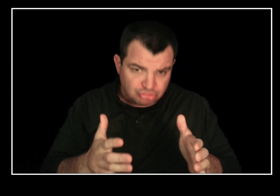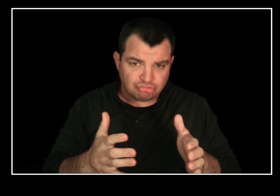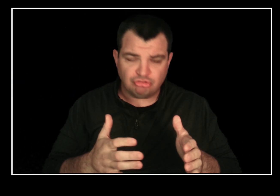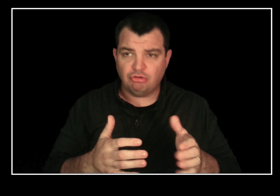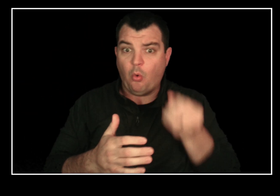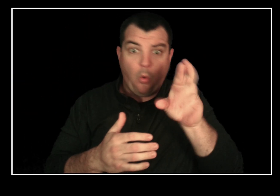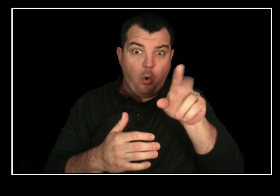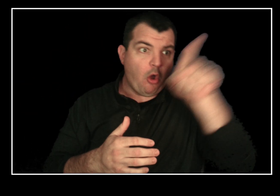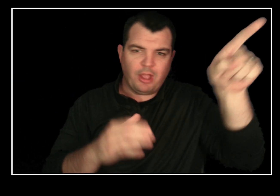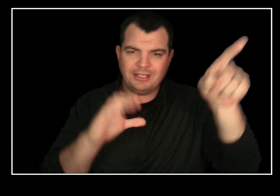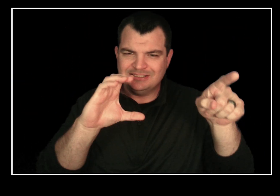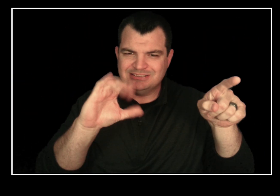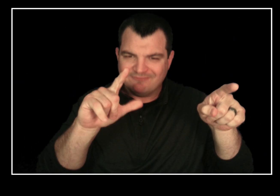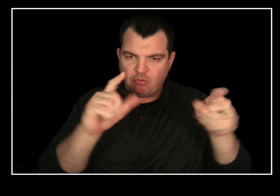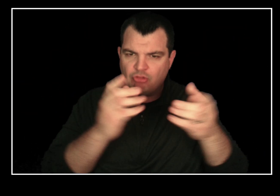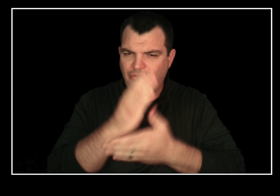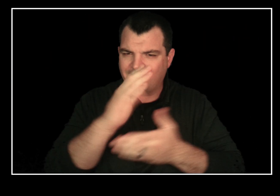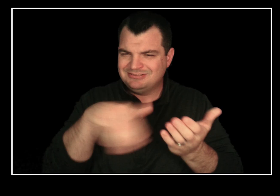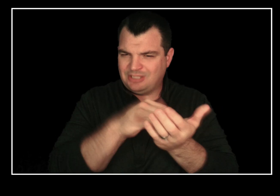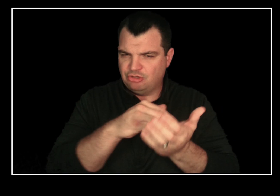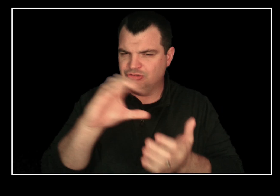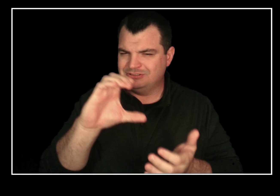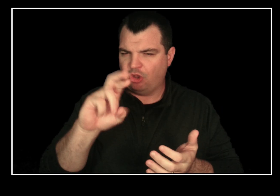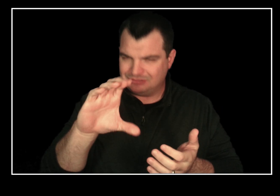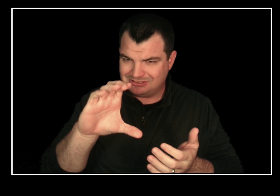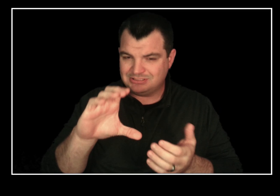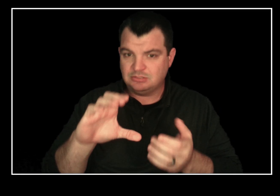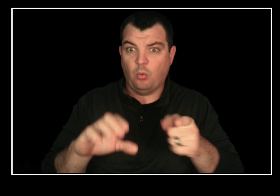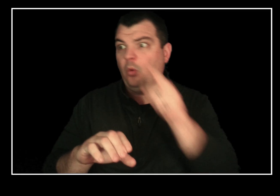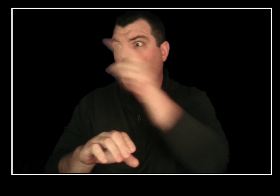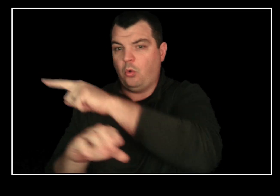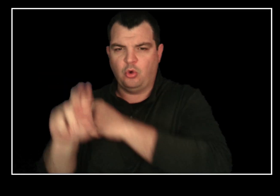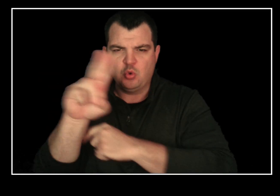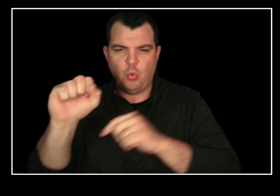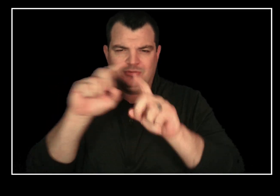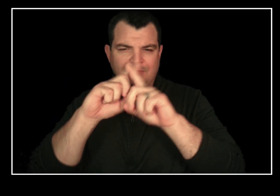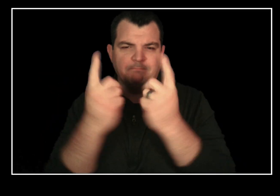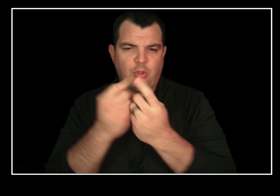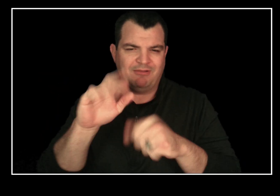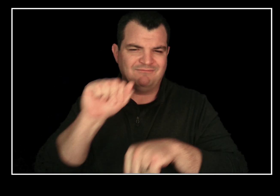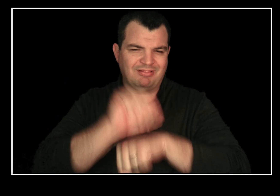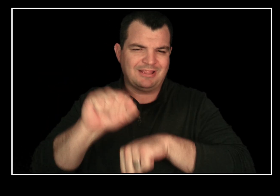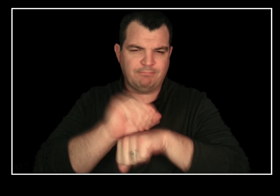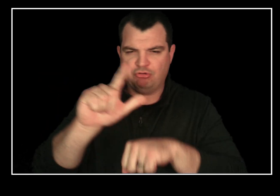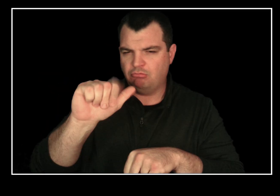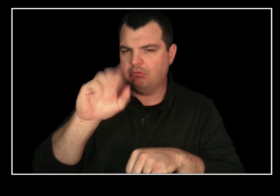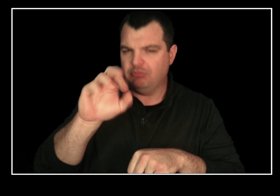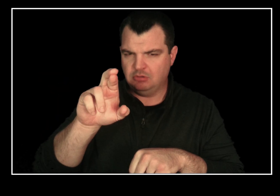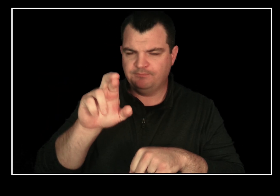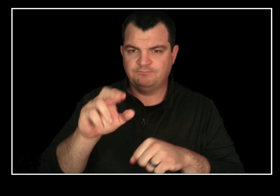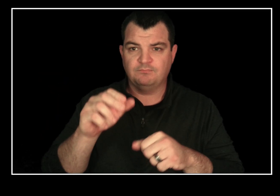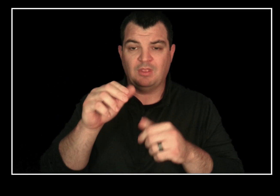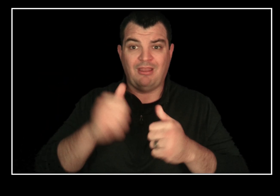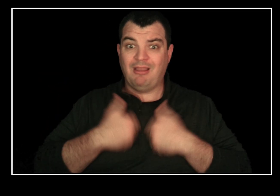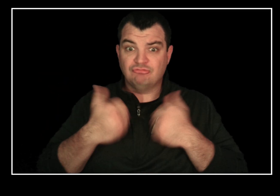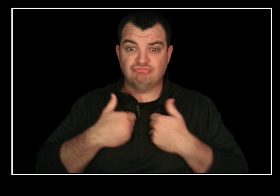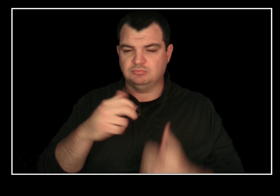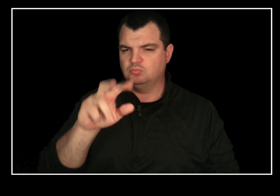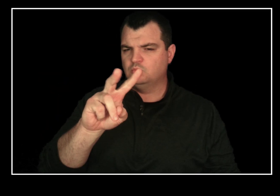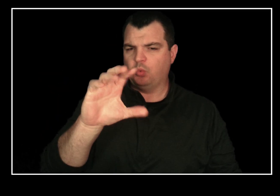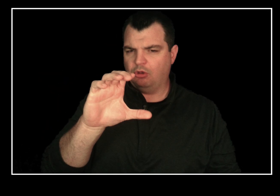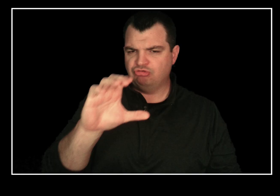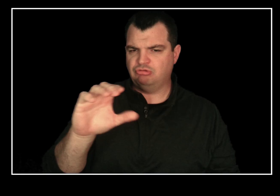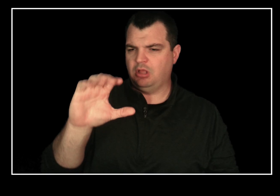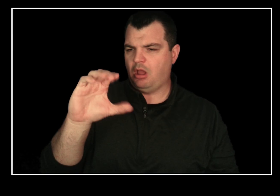purpose, or Director, Civil Rights Center, CRC, U.S. Department of